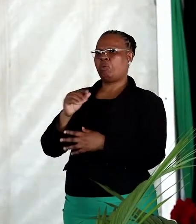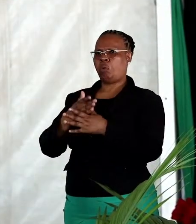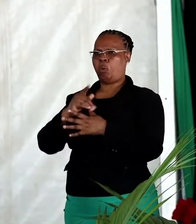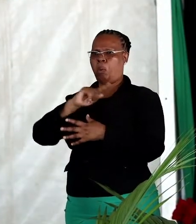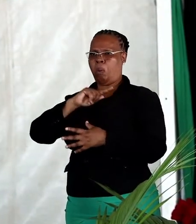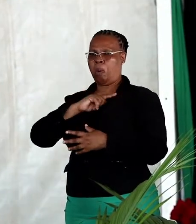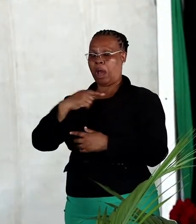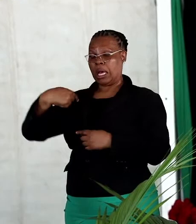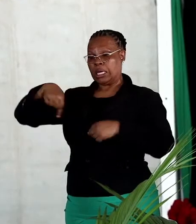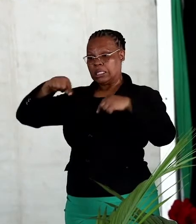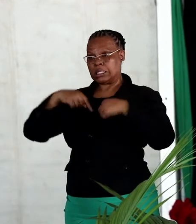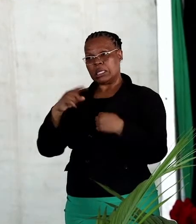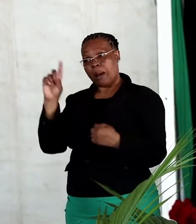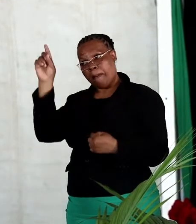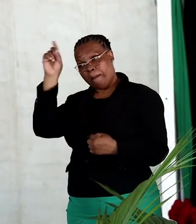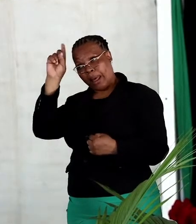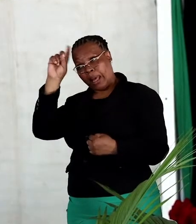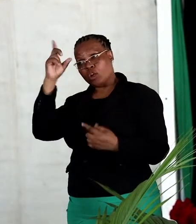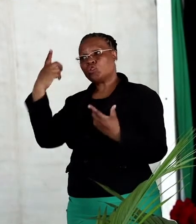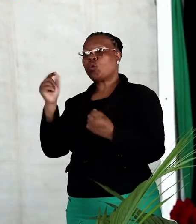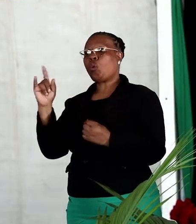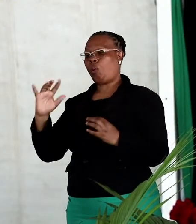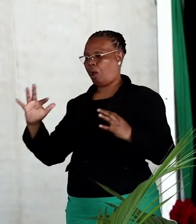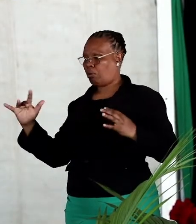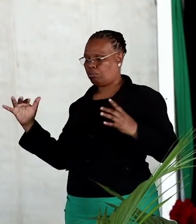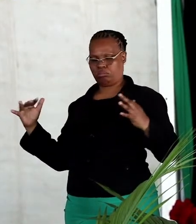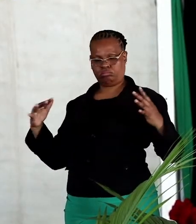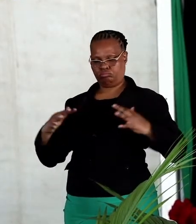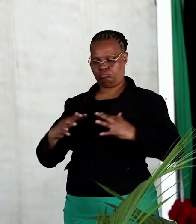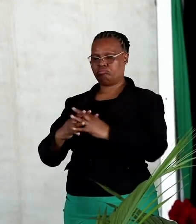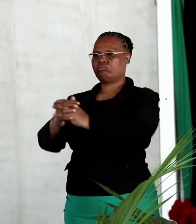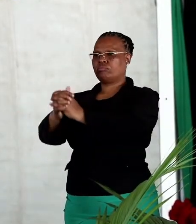sisizwe simnyama sisondelelane.